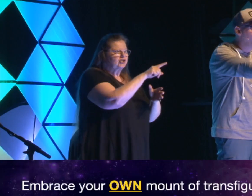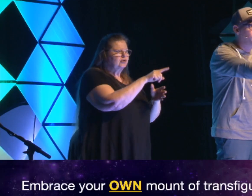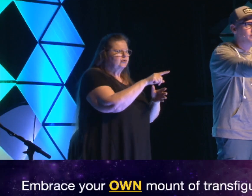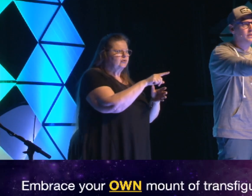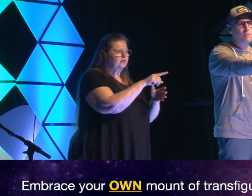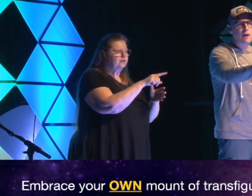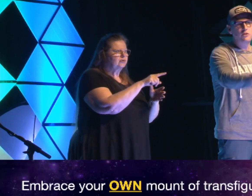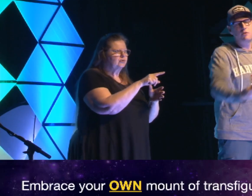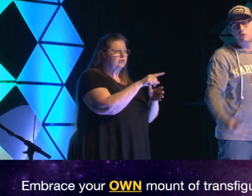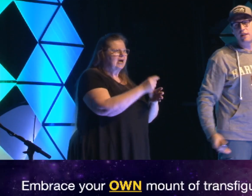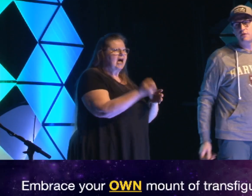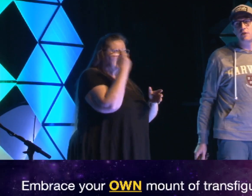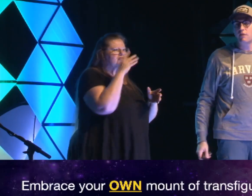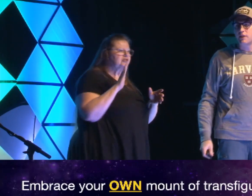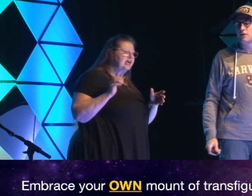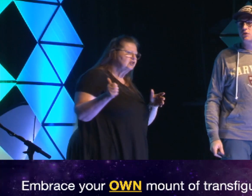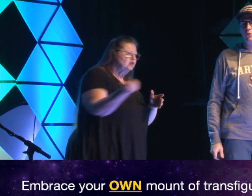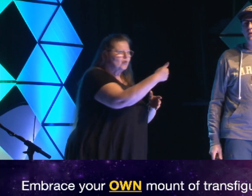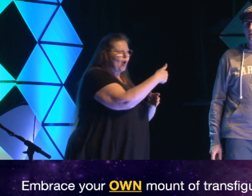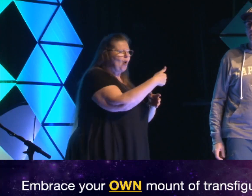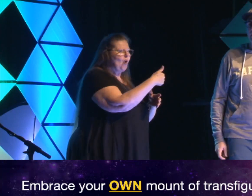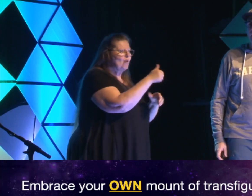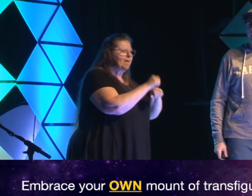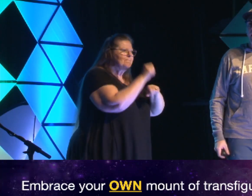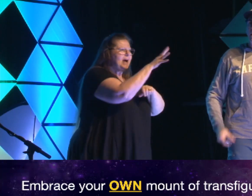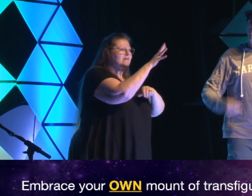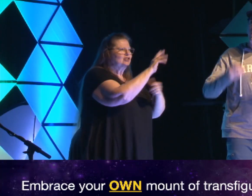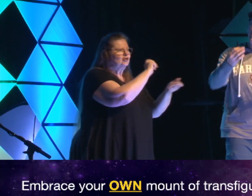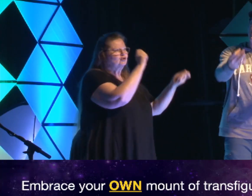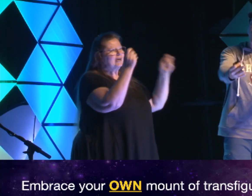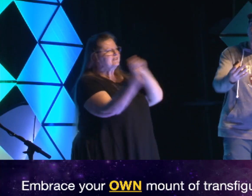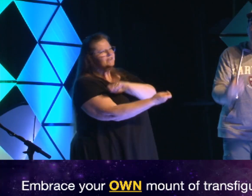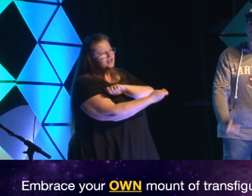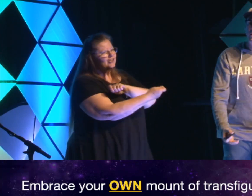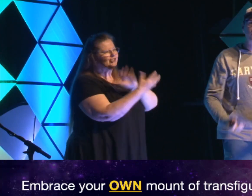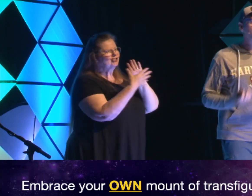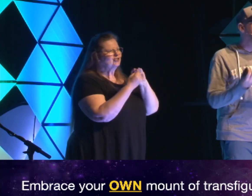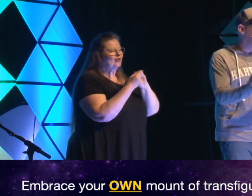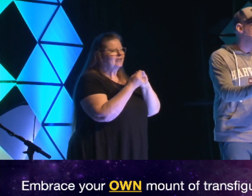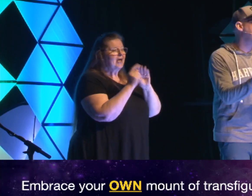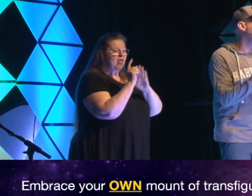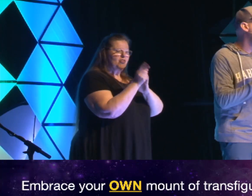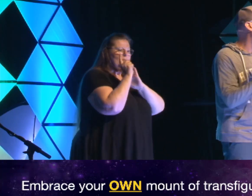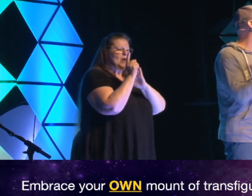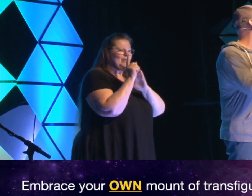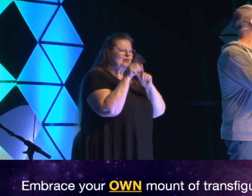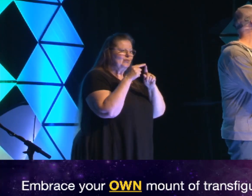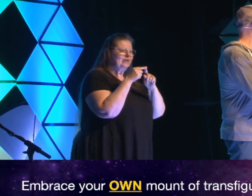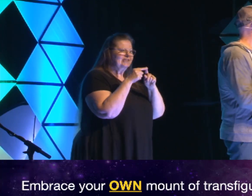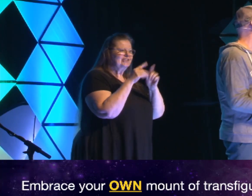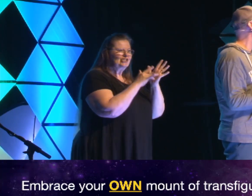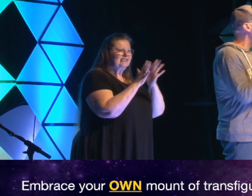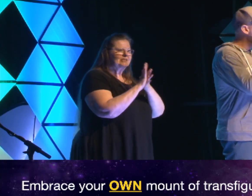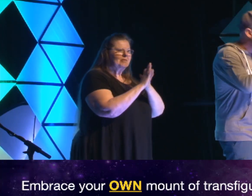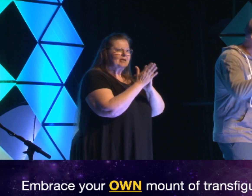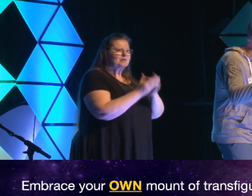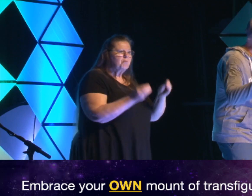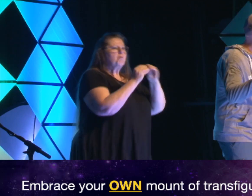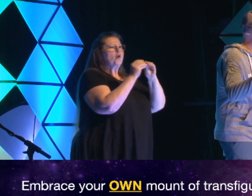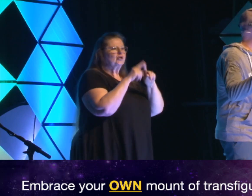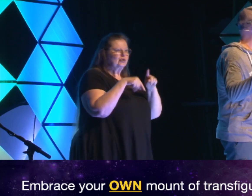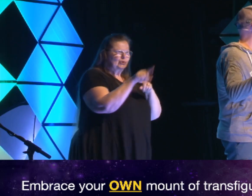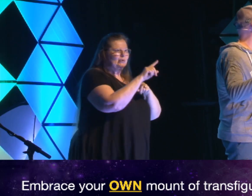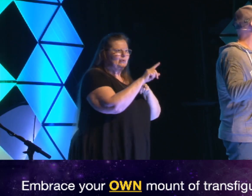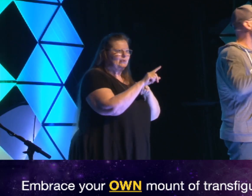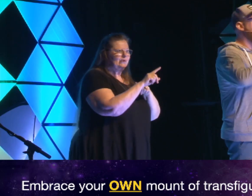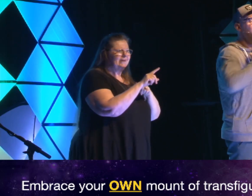your own Mount of Transfiguration stories. Embrace your own moments where Jesus can become more than. Even if you